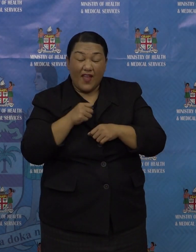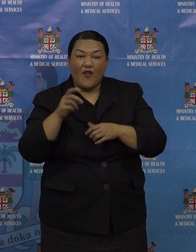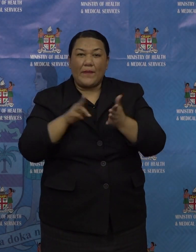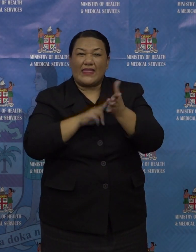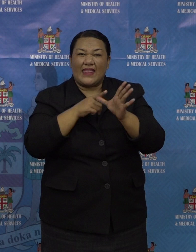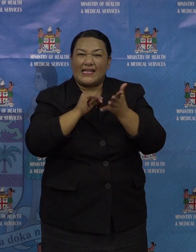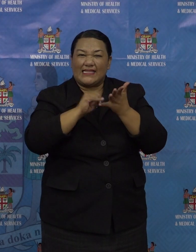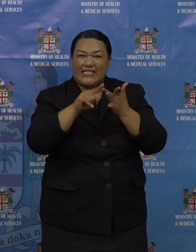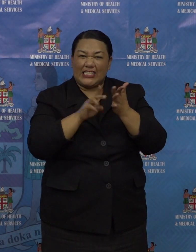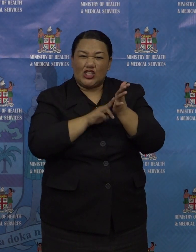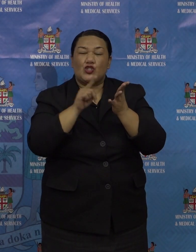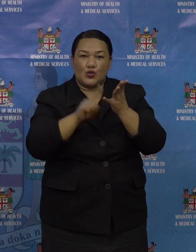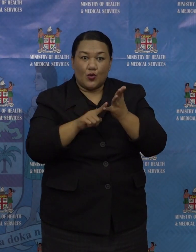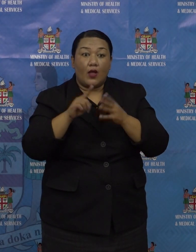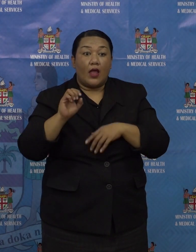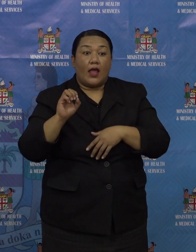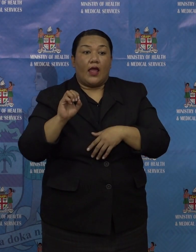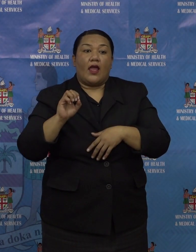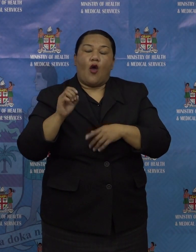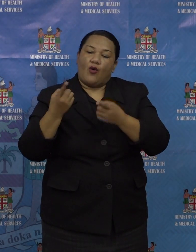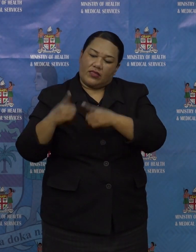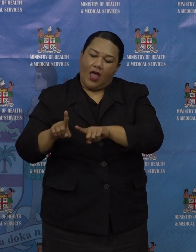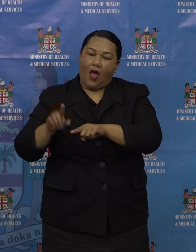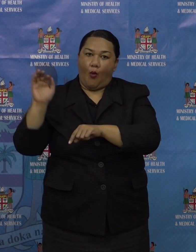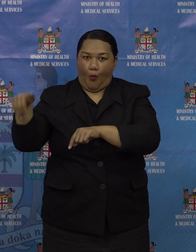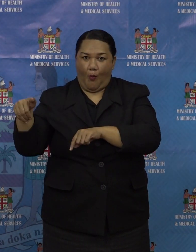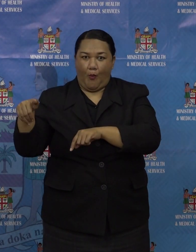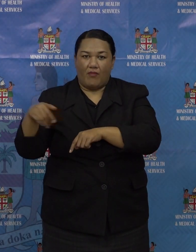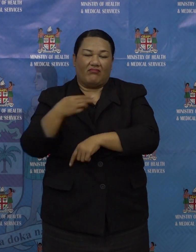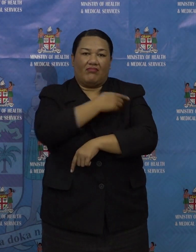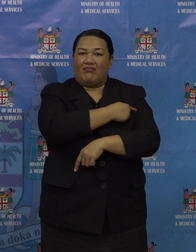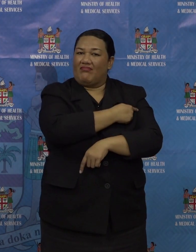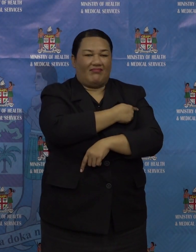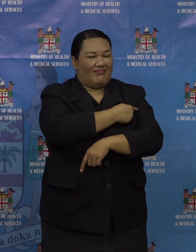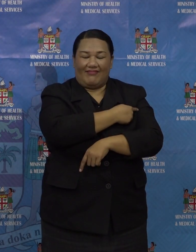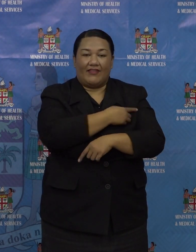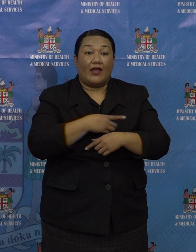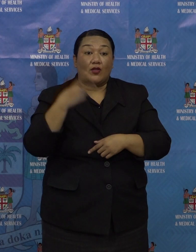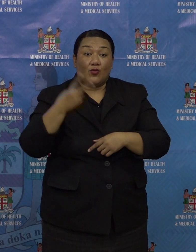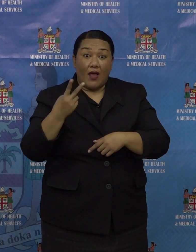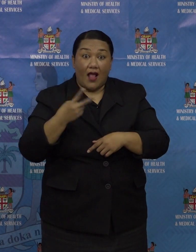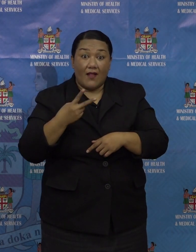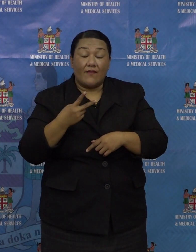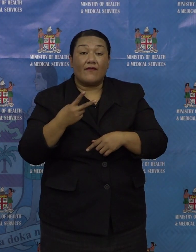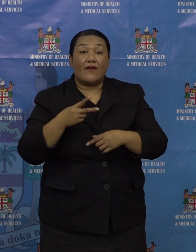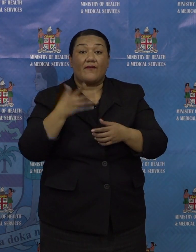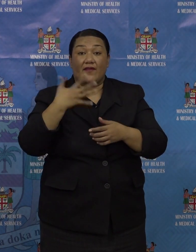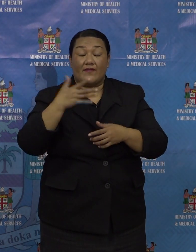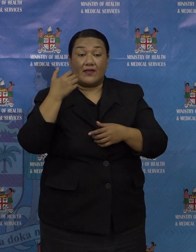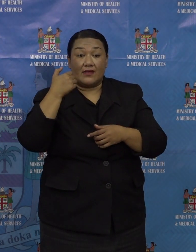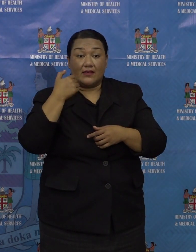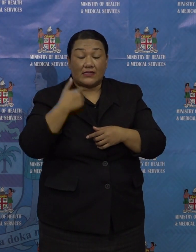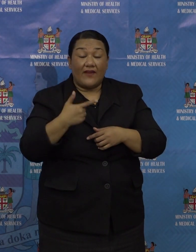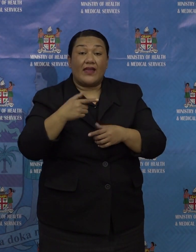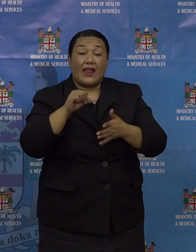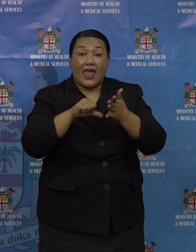of August. He was not vaccinated. The 12th COVID-19 death to report is a 57-year-old man from Nasinu